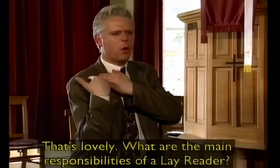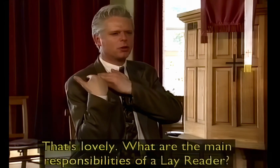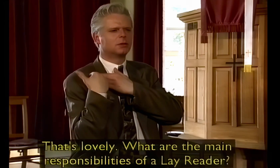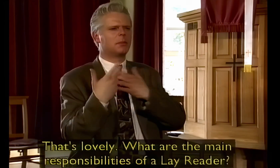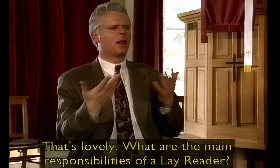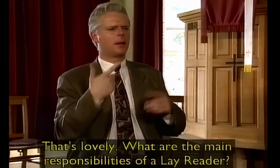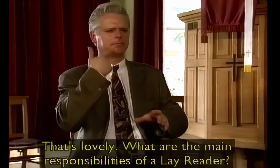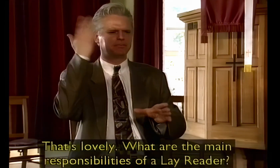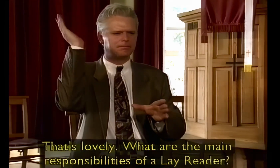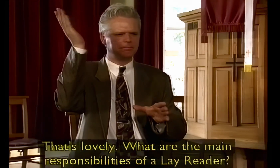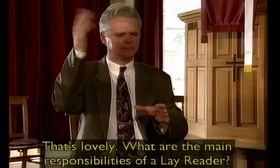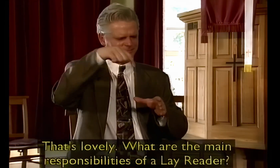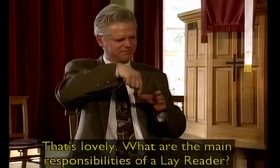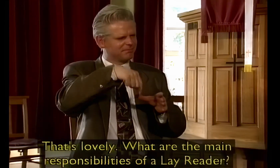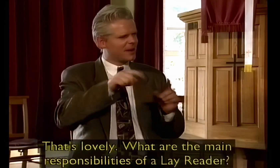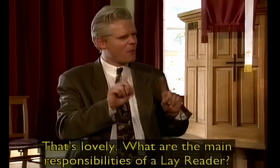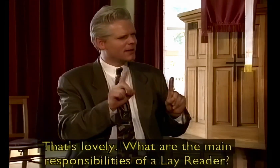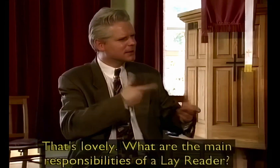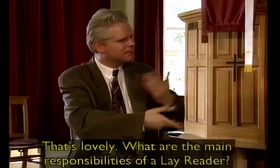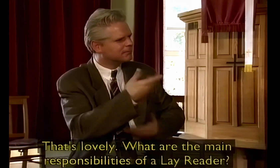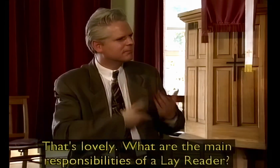And what are the main responsibilities of a lay reader?